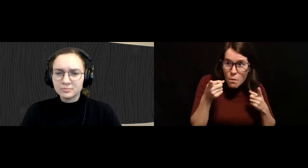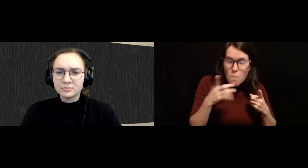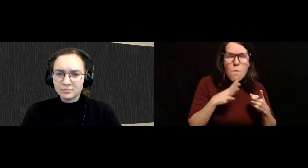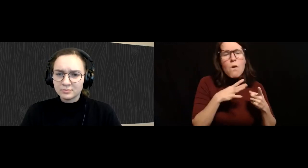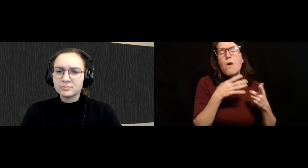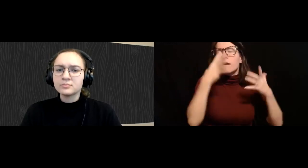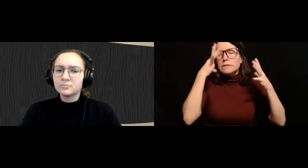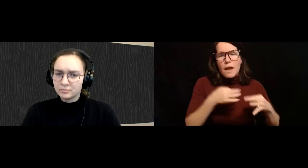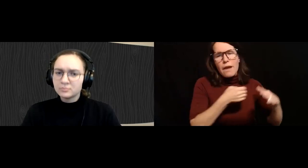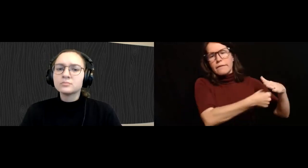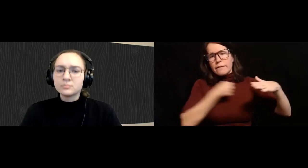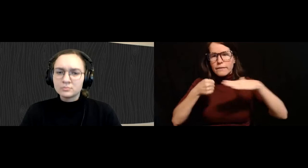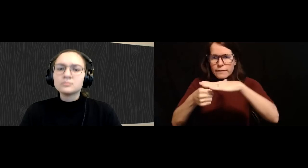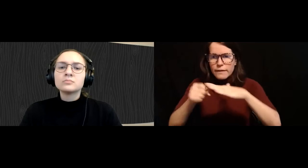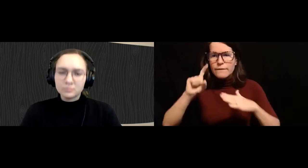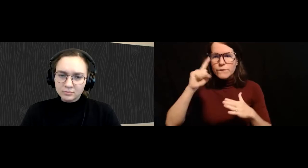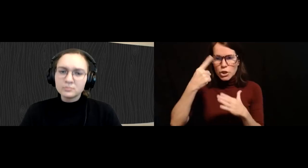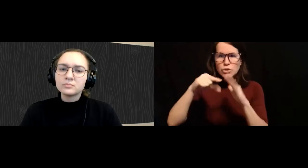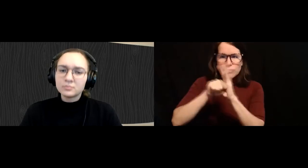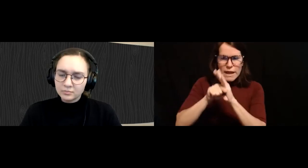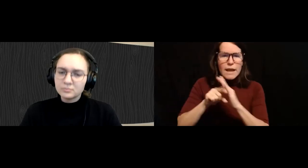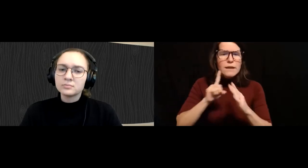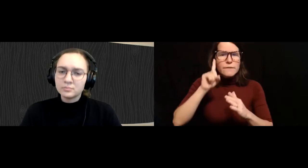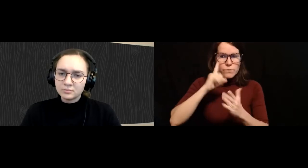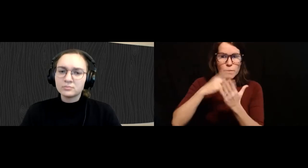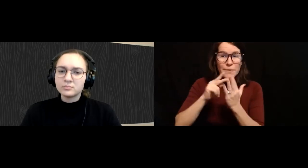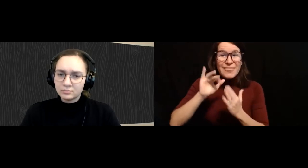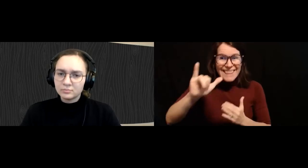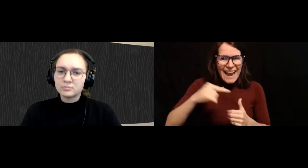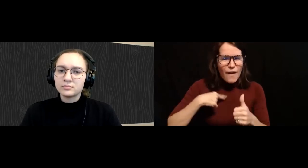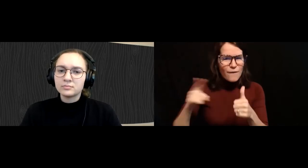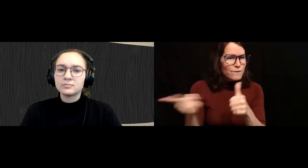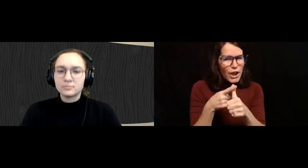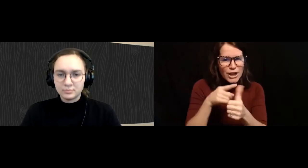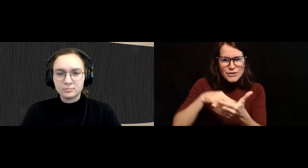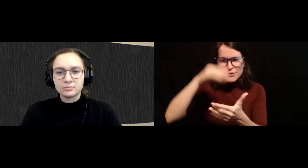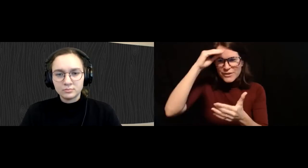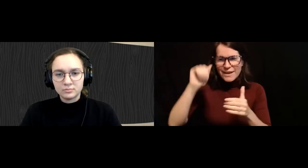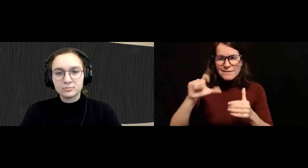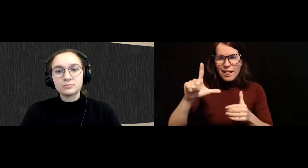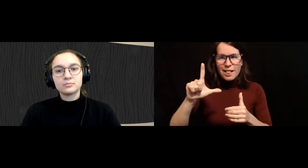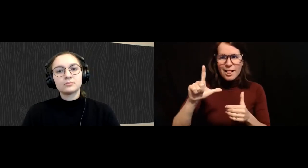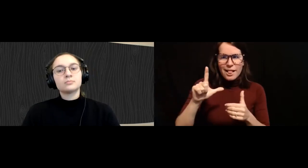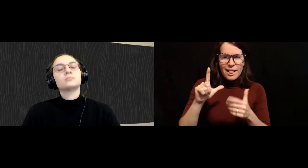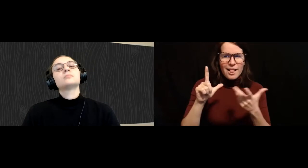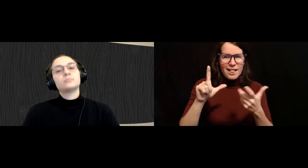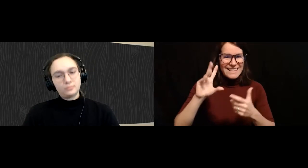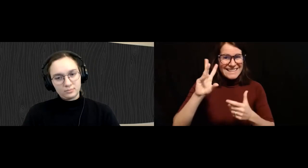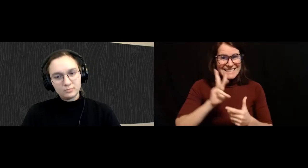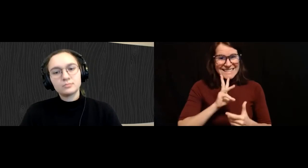frustration. So they decided to place me in the first grade in the deaf program. And that's where I learned